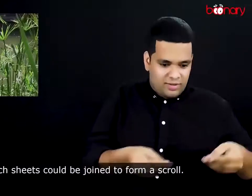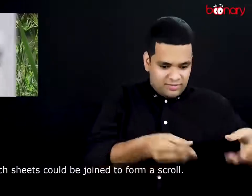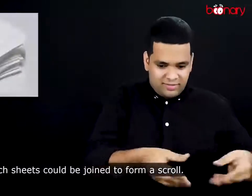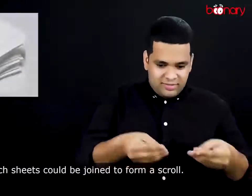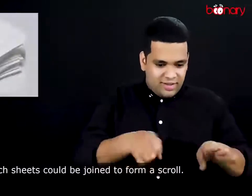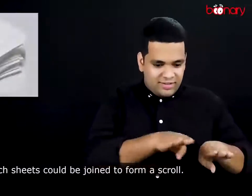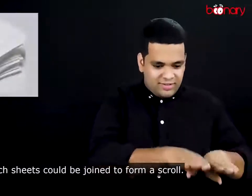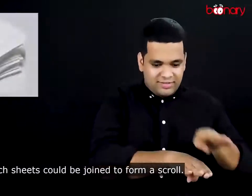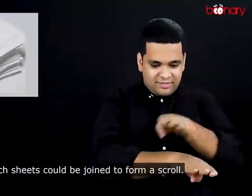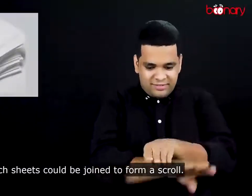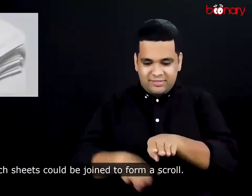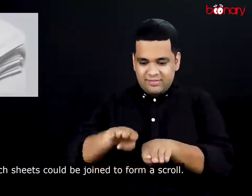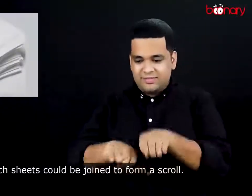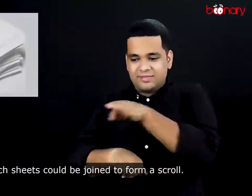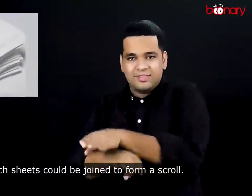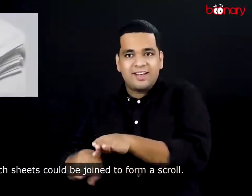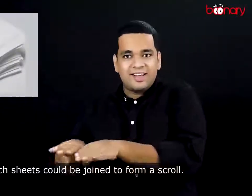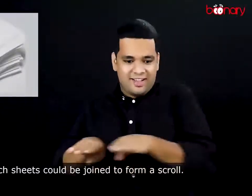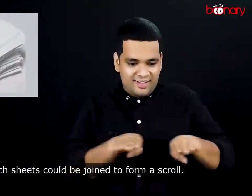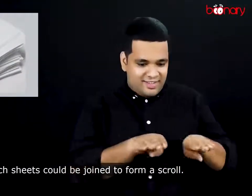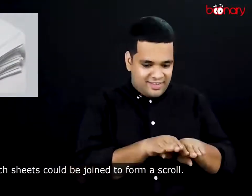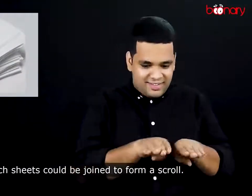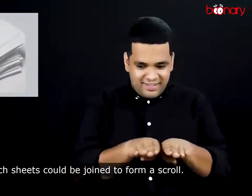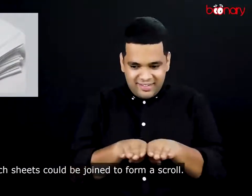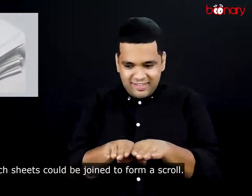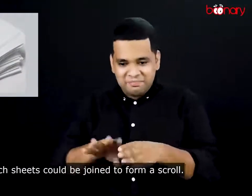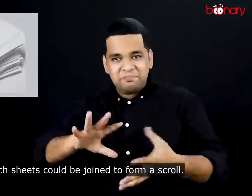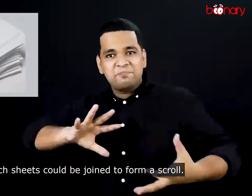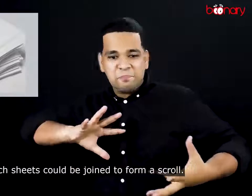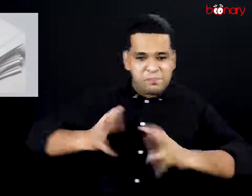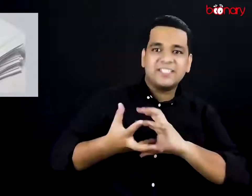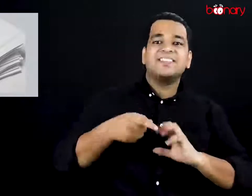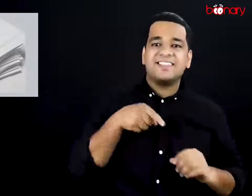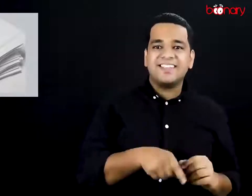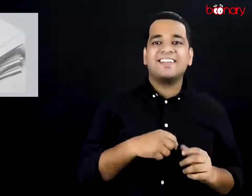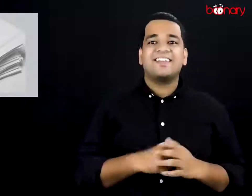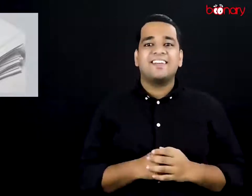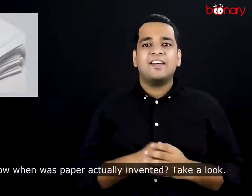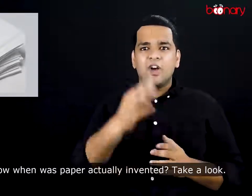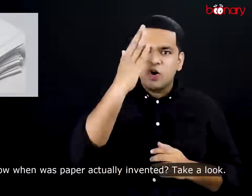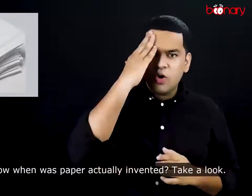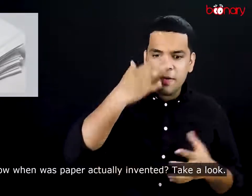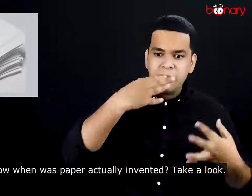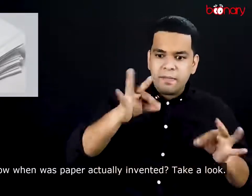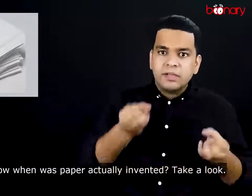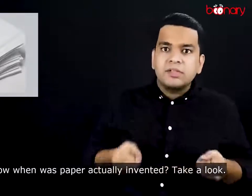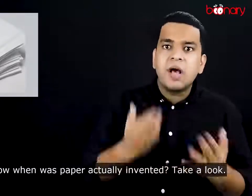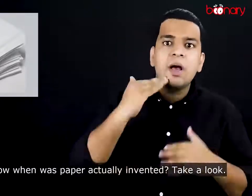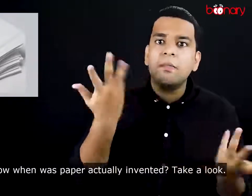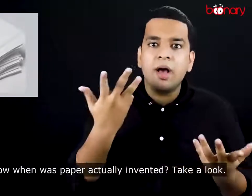Such sheets could be joined to form a scroll. Do you know when was paper